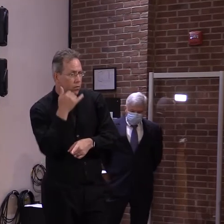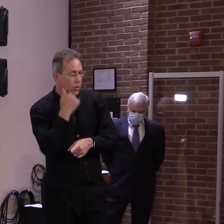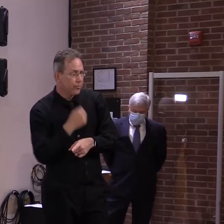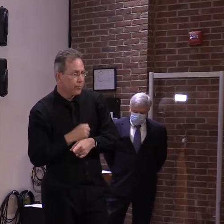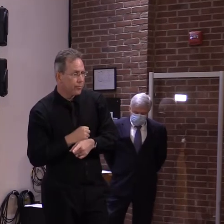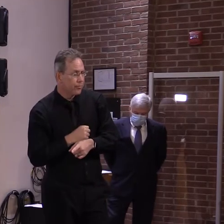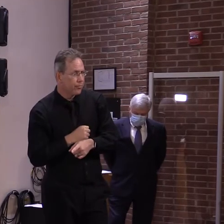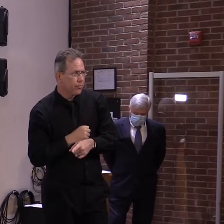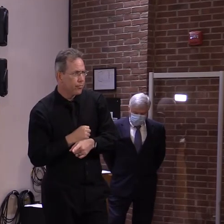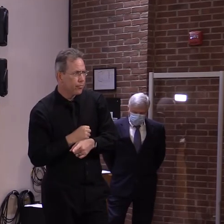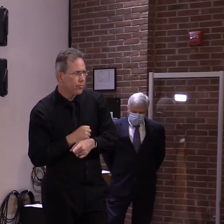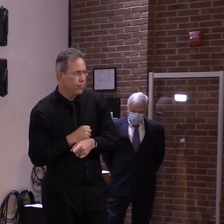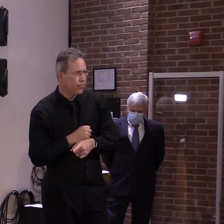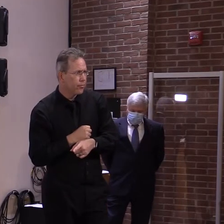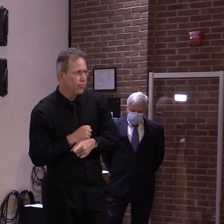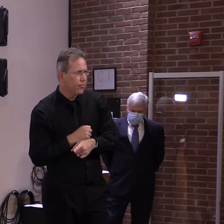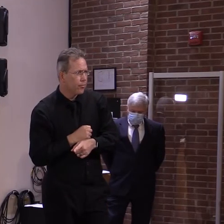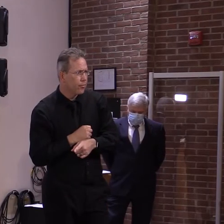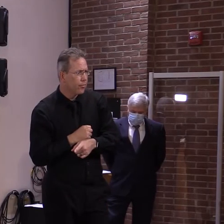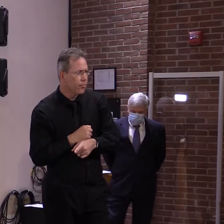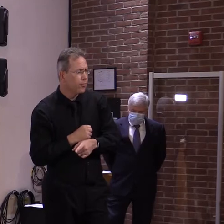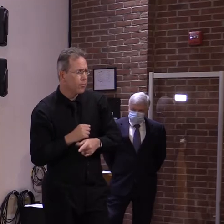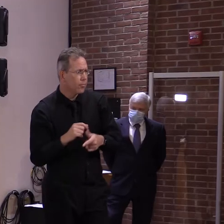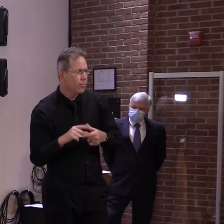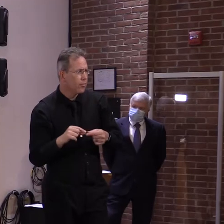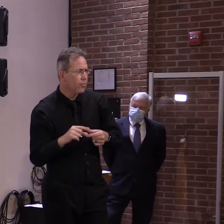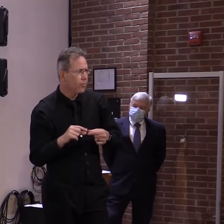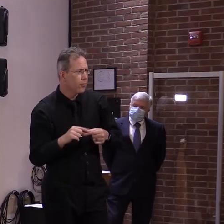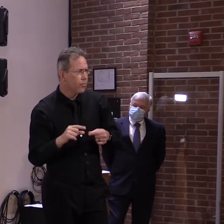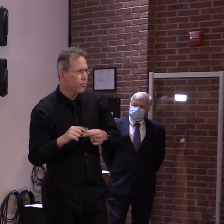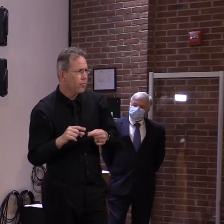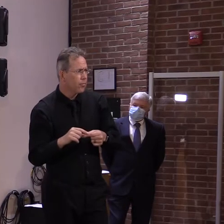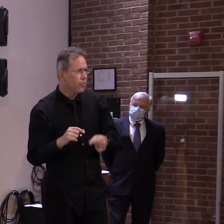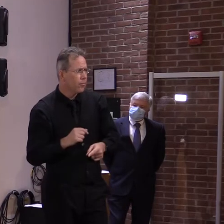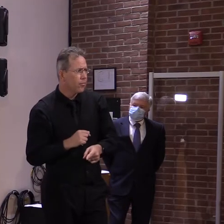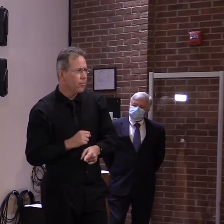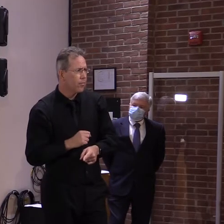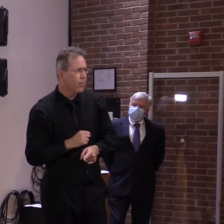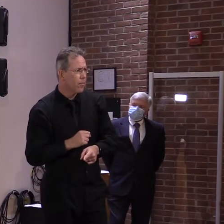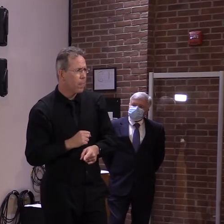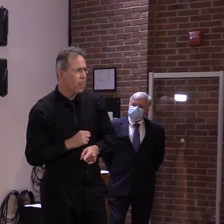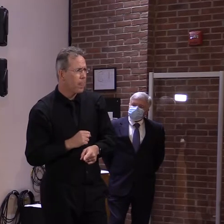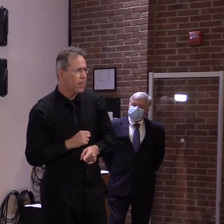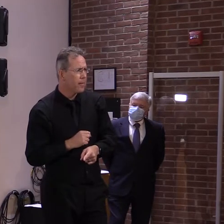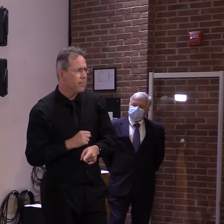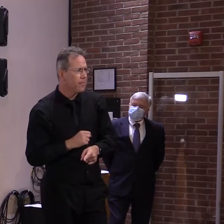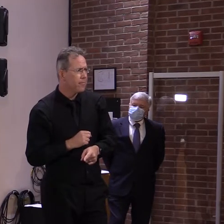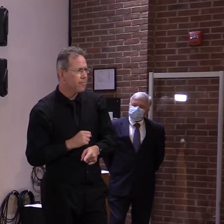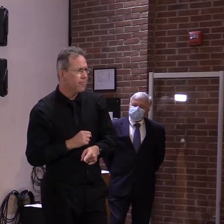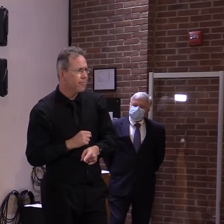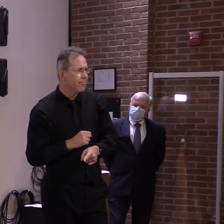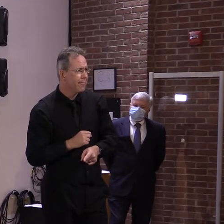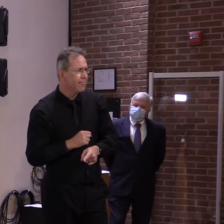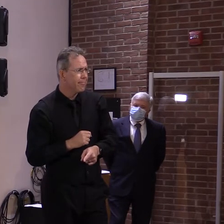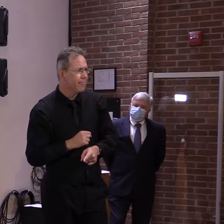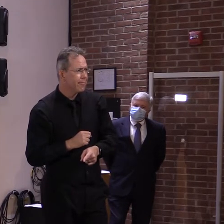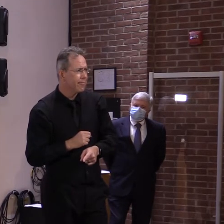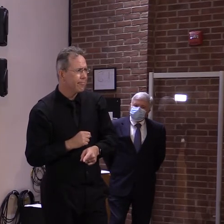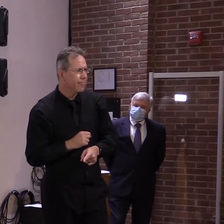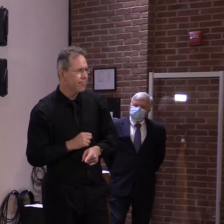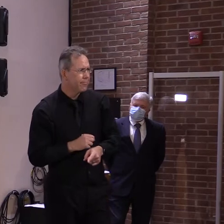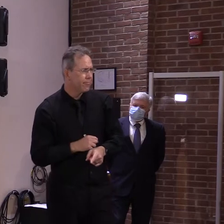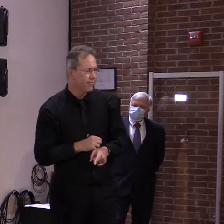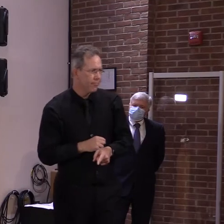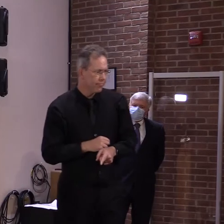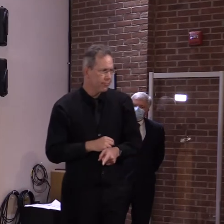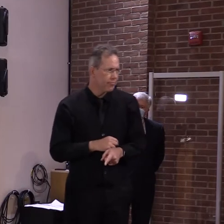Yeah, good morning, Governor. Mike Donahue already asked my question. He's very good at that. But I'll pivot here. I know that it looks like